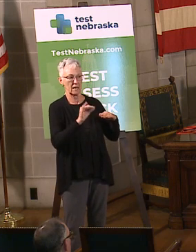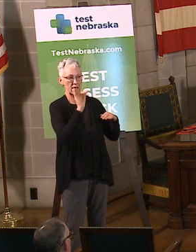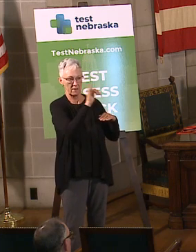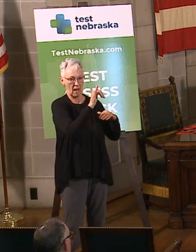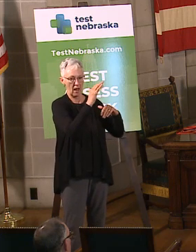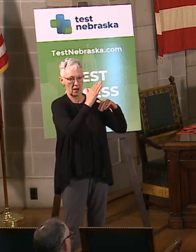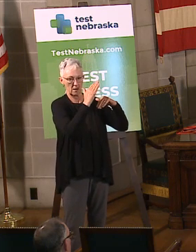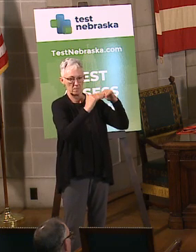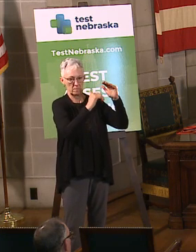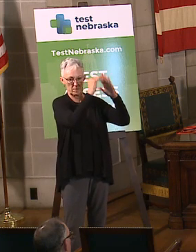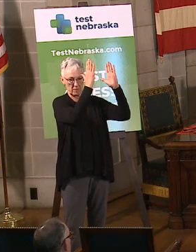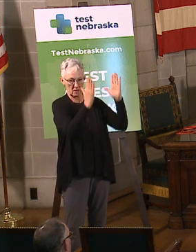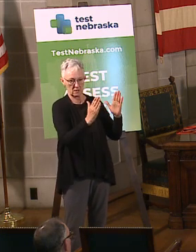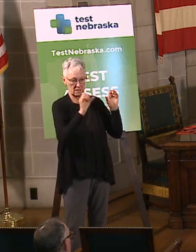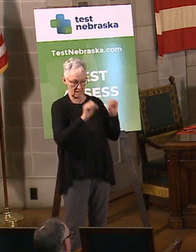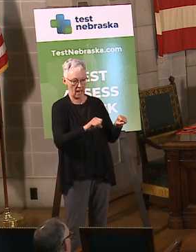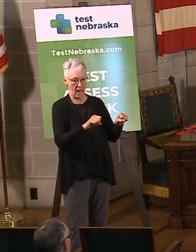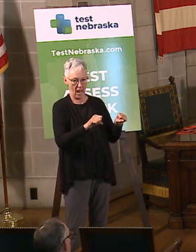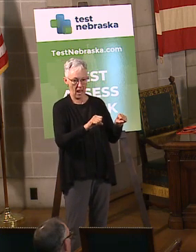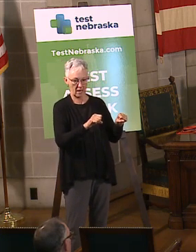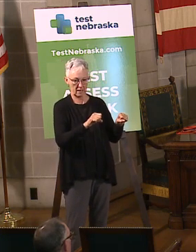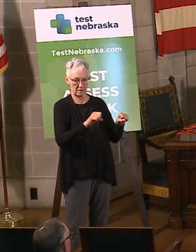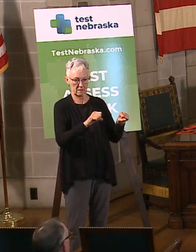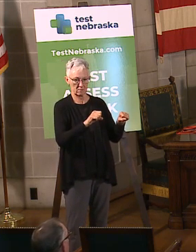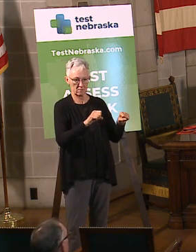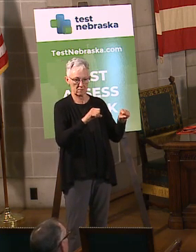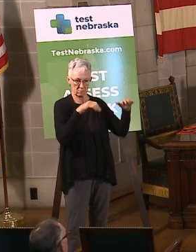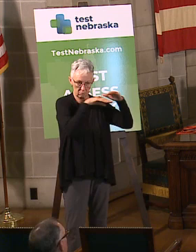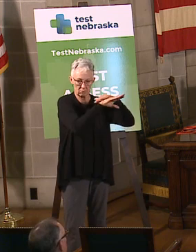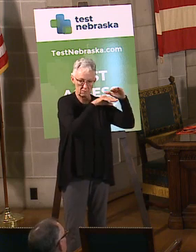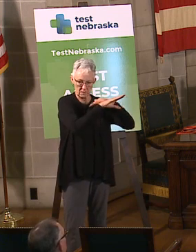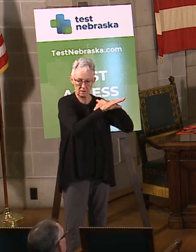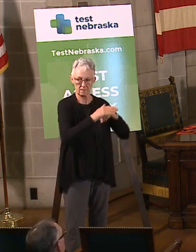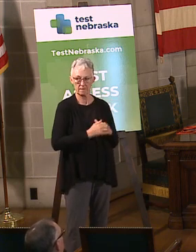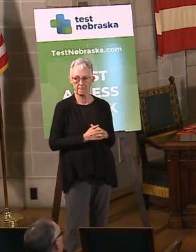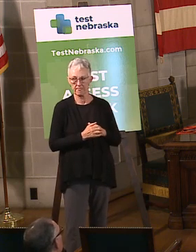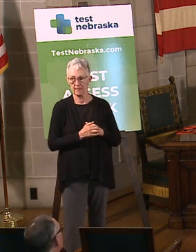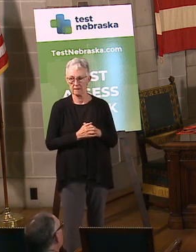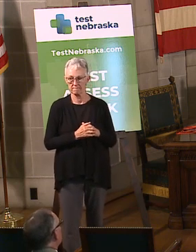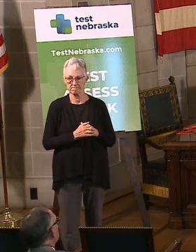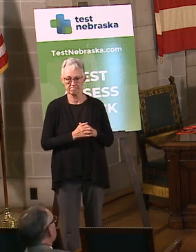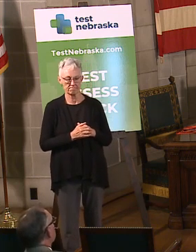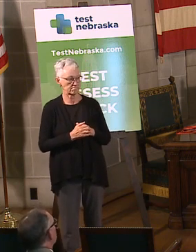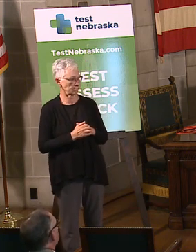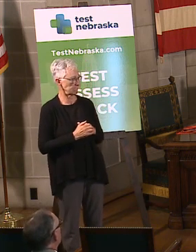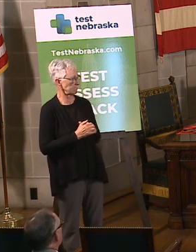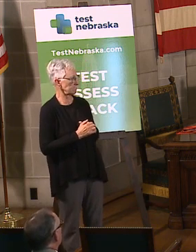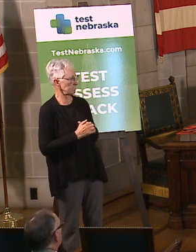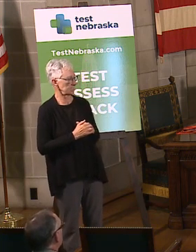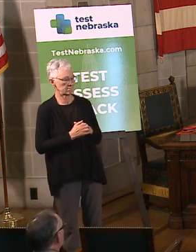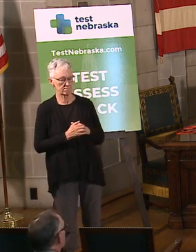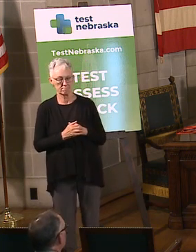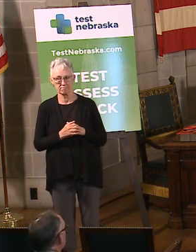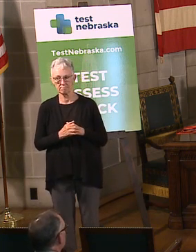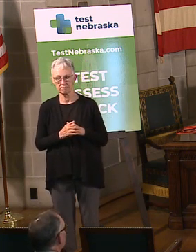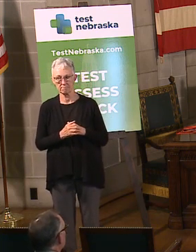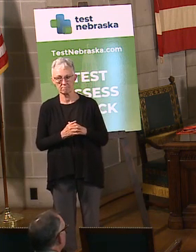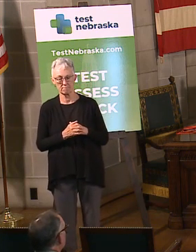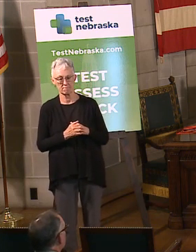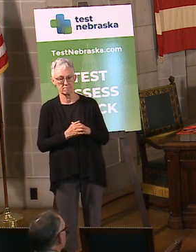venue. Drive-in movie theaters may be open at full capacity as long as patrons remaining in their vehicles or on their cars while